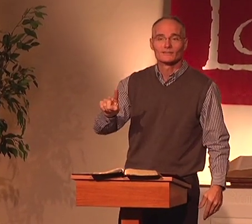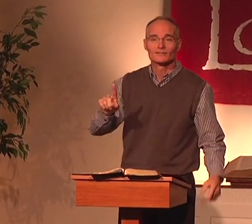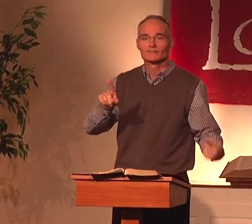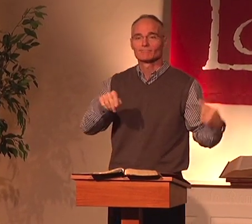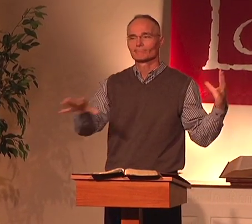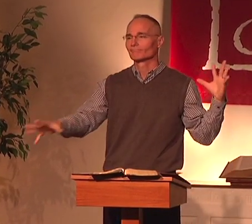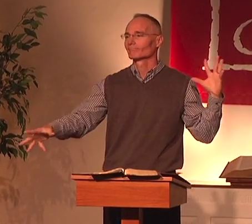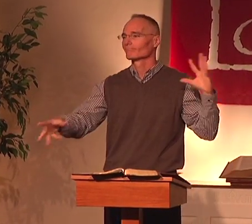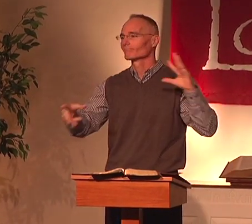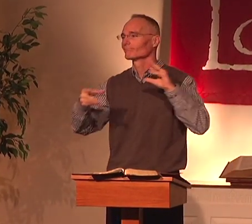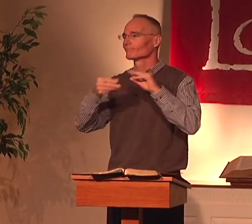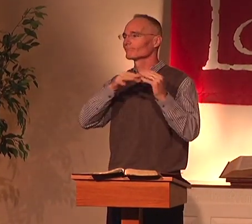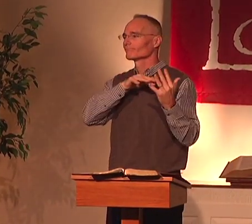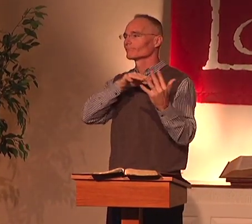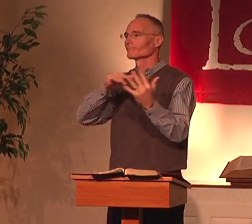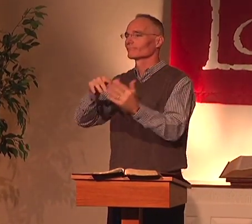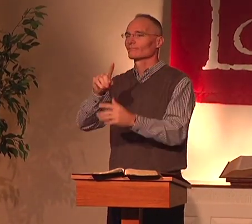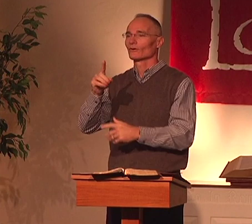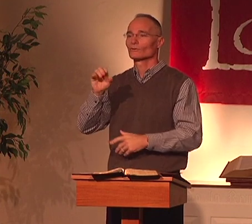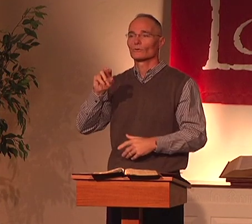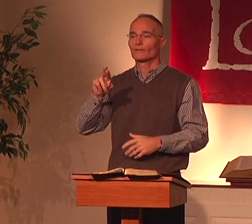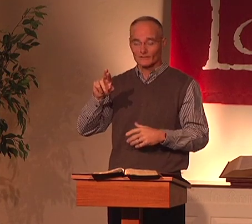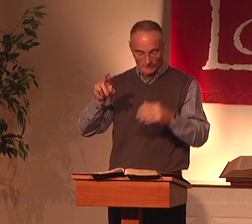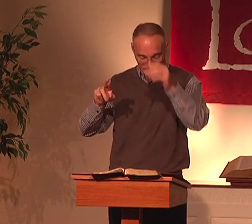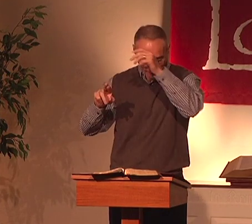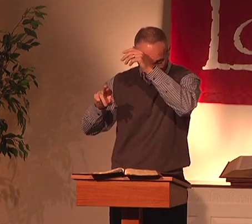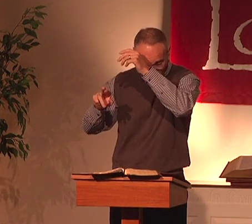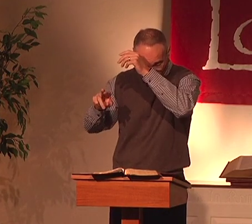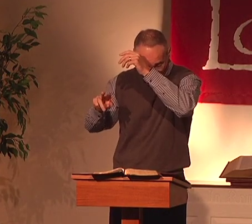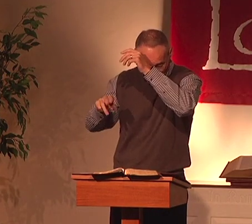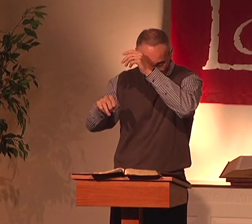32 weeks it's been 32 weeks of study of 1 Corinthians